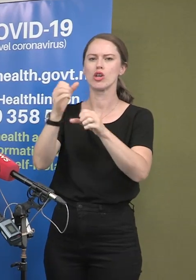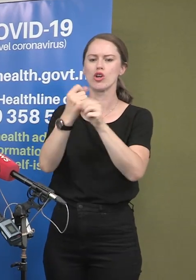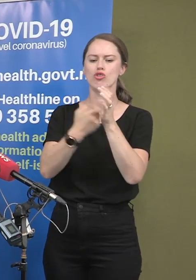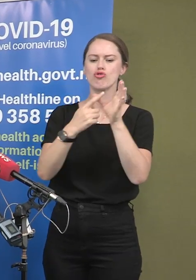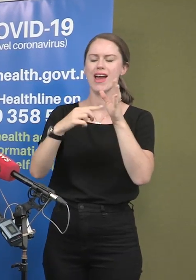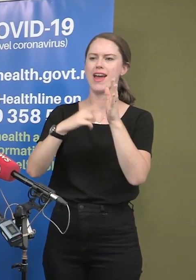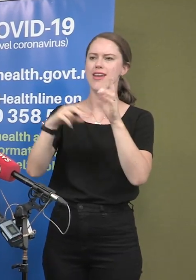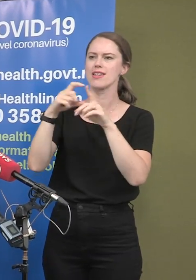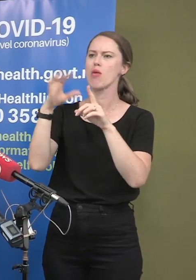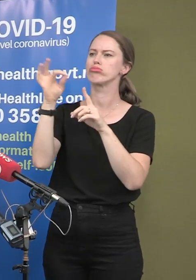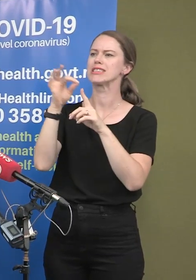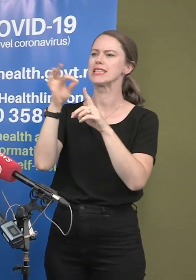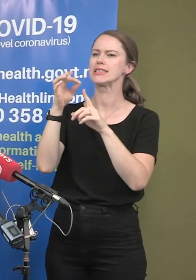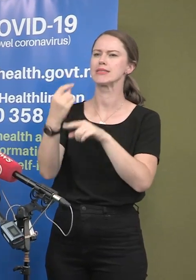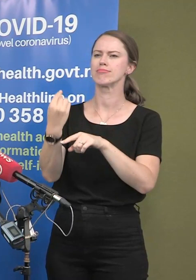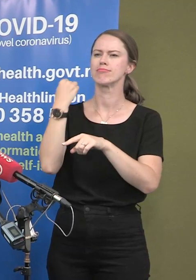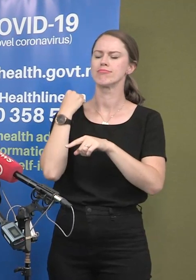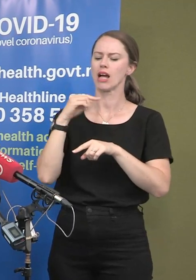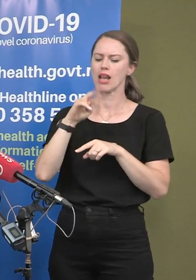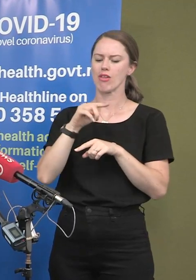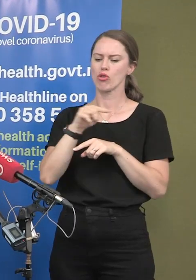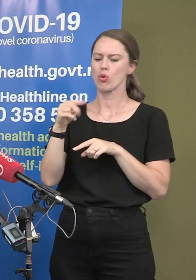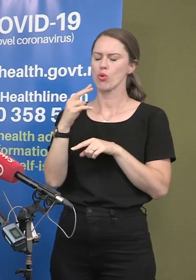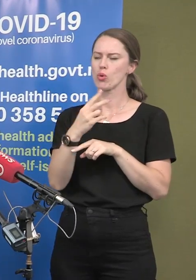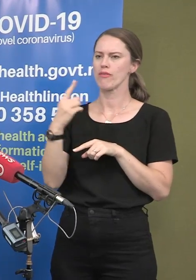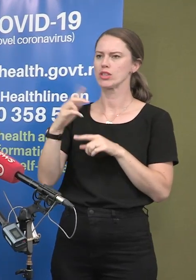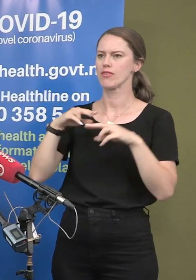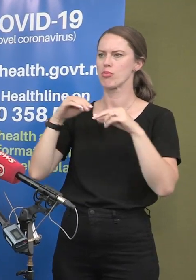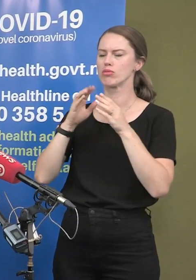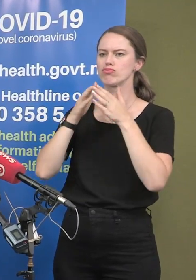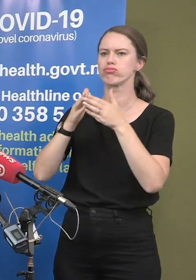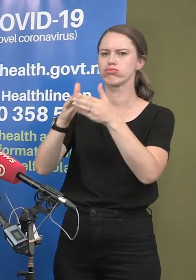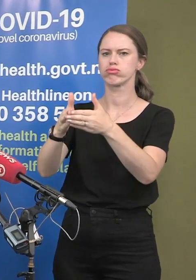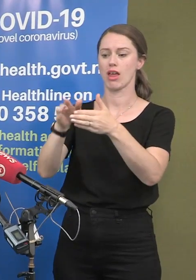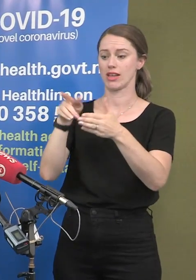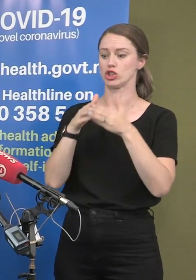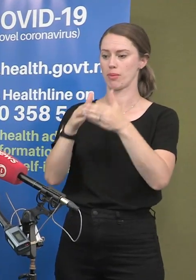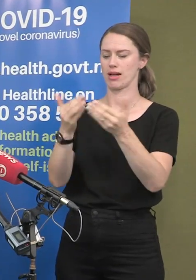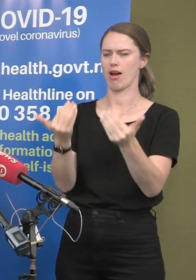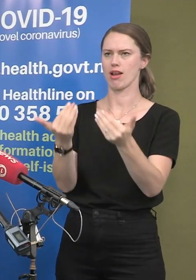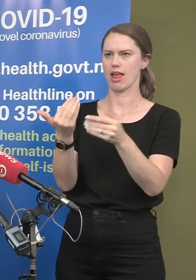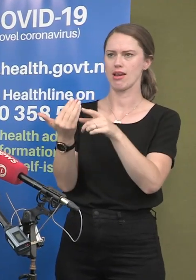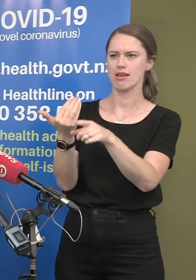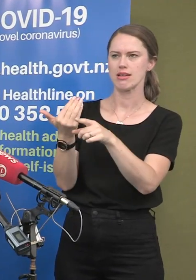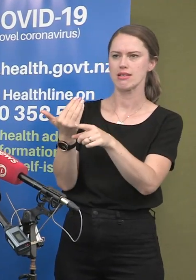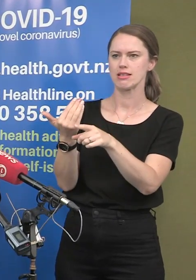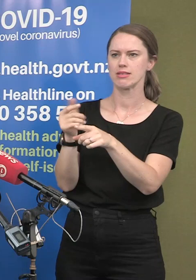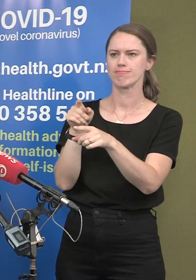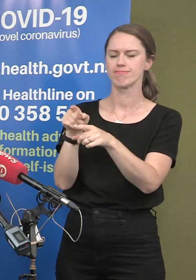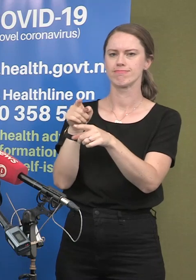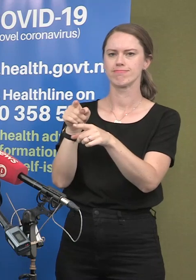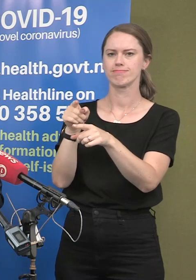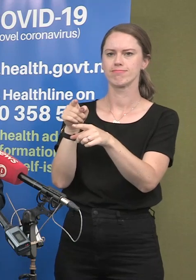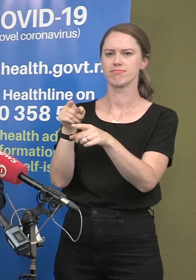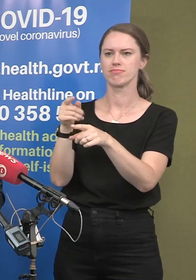cruise ship. That was the cruise from the 11th to the 21st of February, and that's the ship that is currently, I understand,